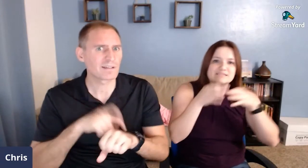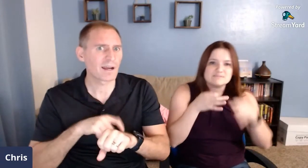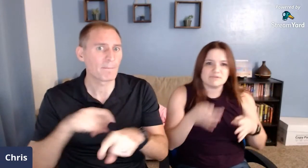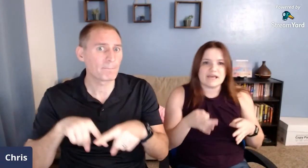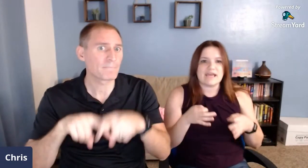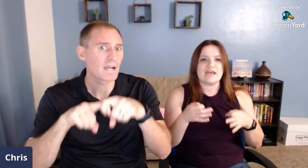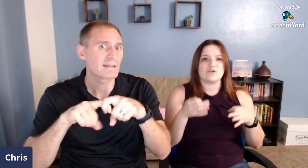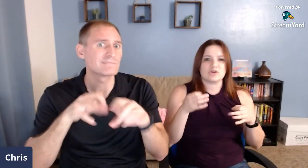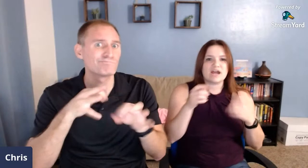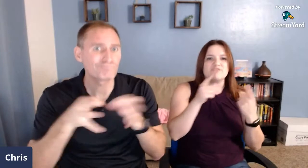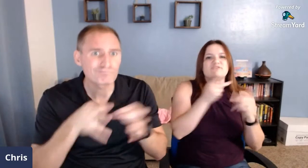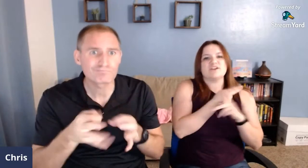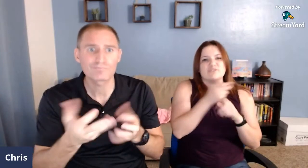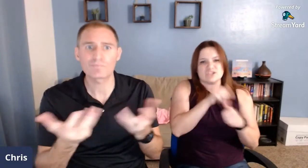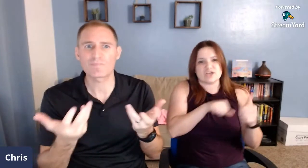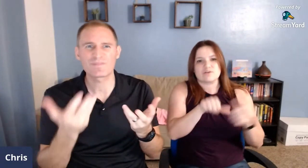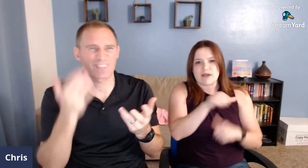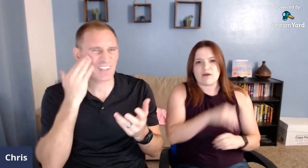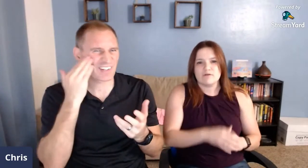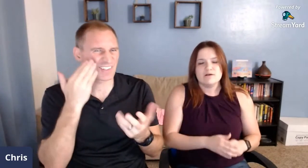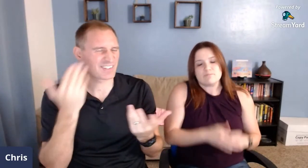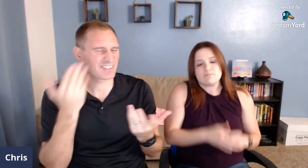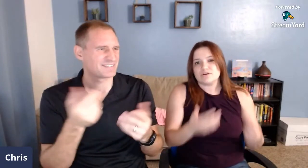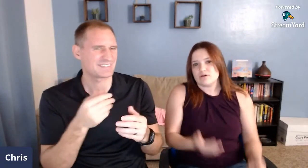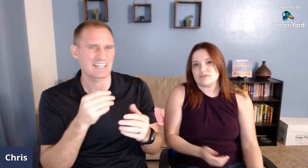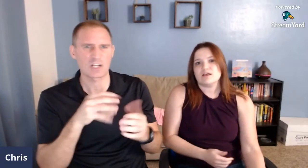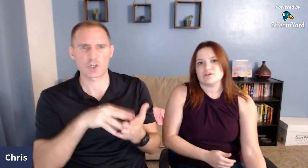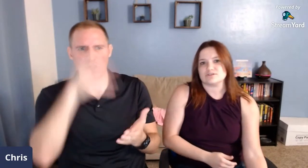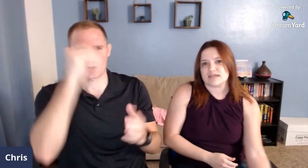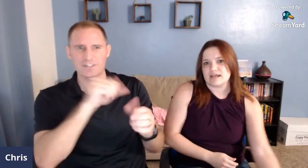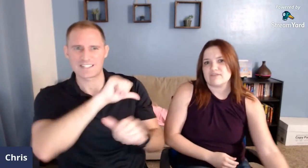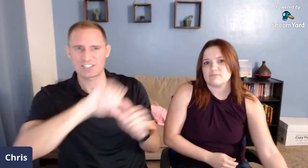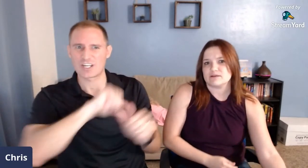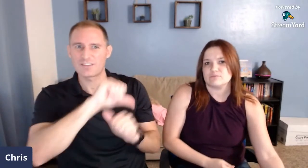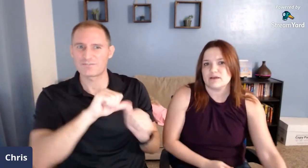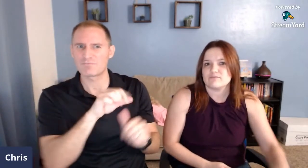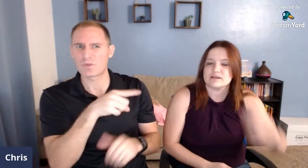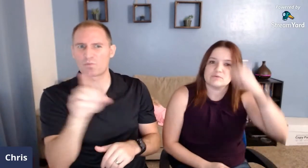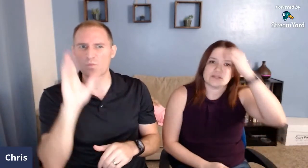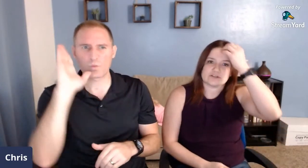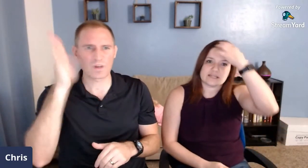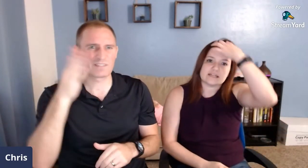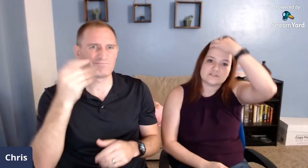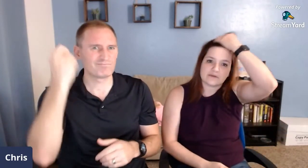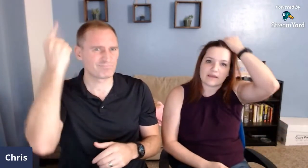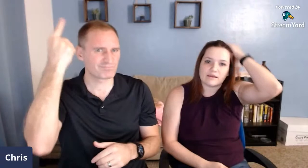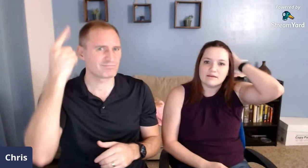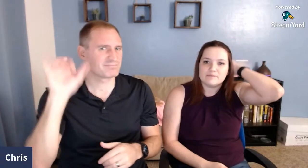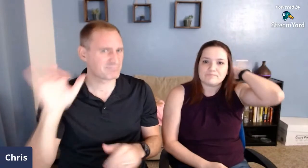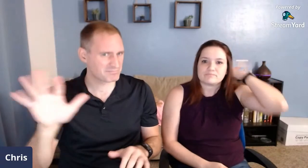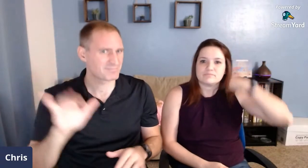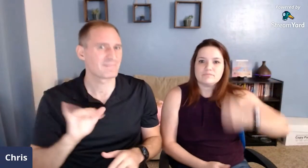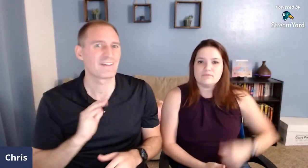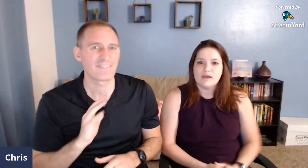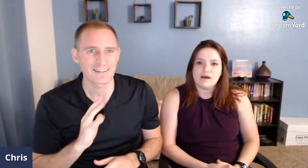pause, explain, or kind of figure each other out. But no, they'll understand. Everybody will understand. It's okay.